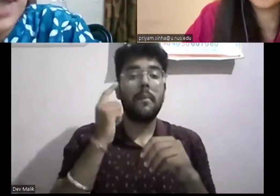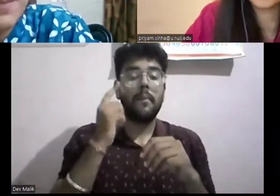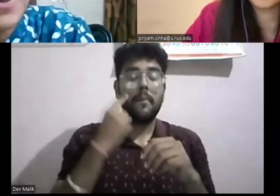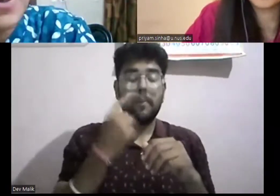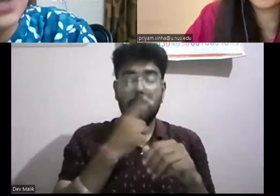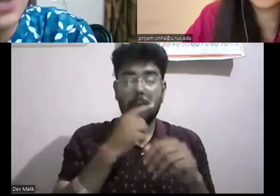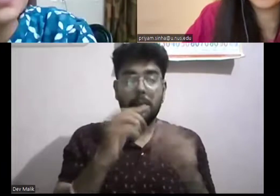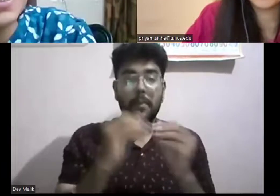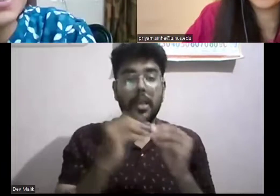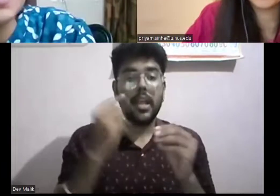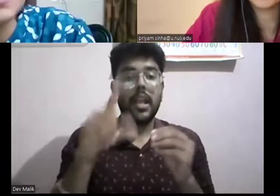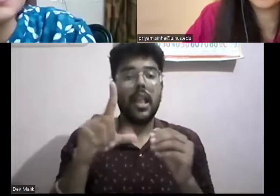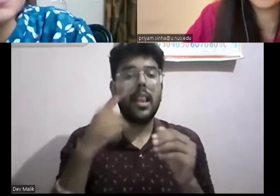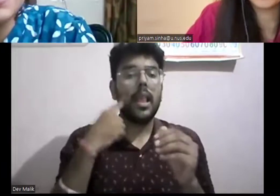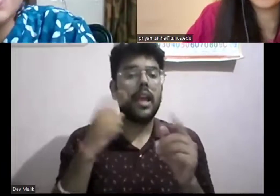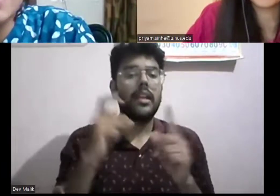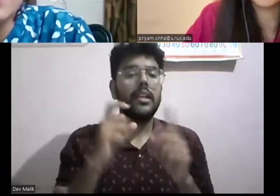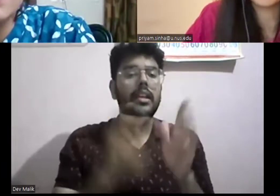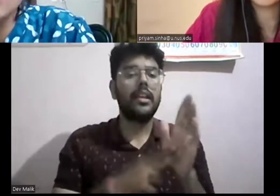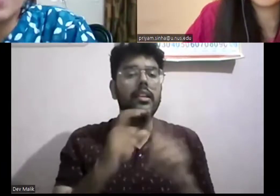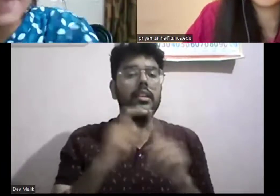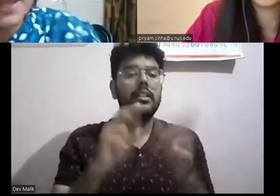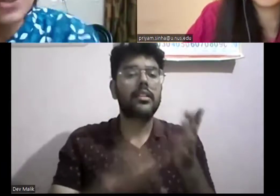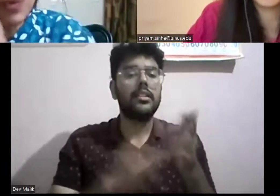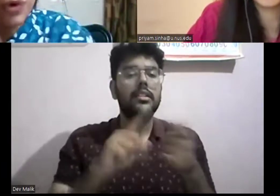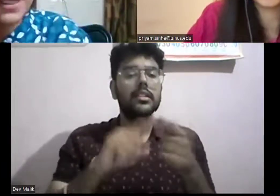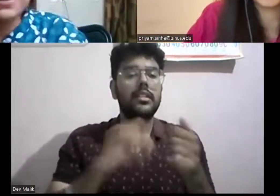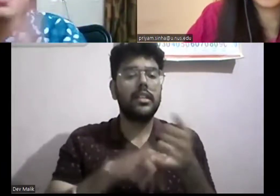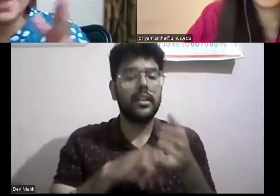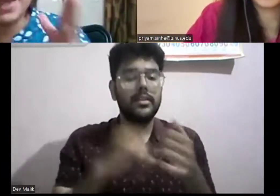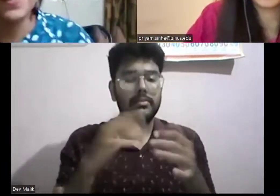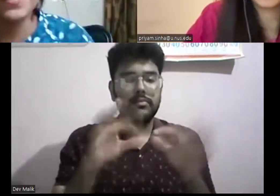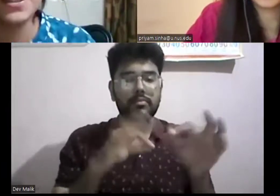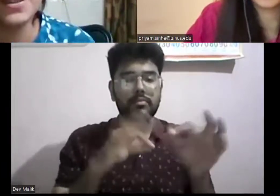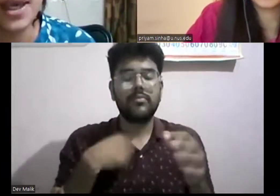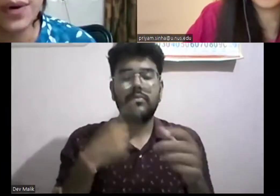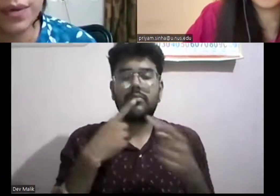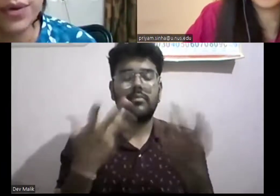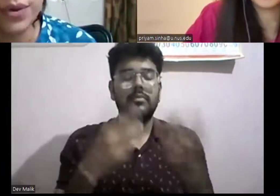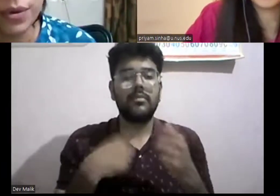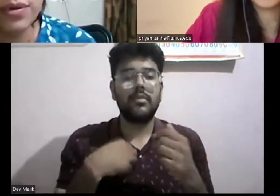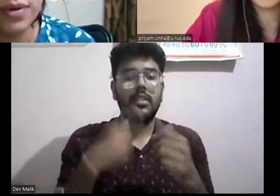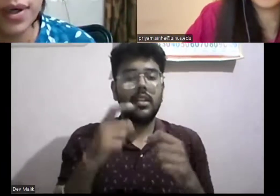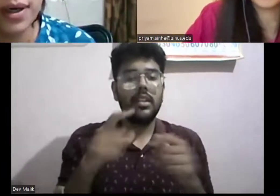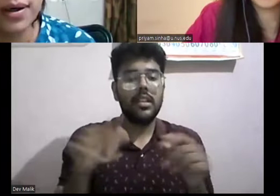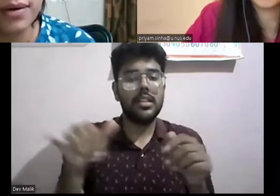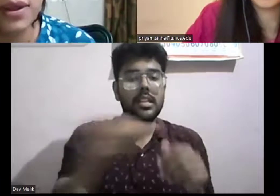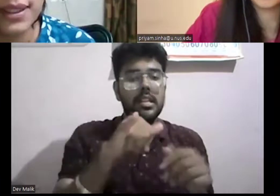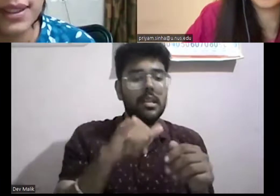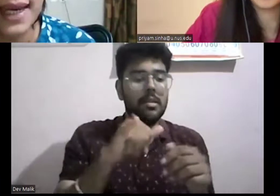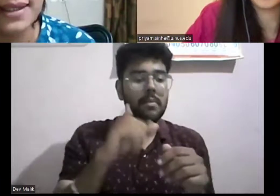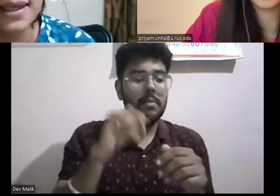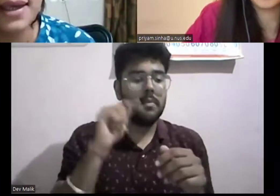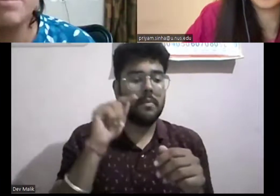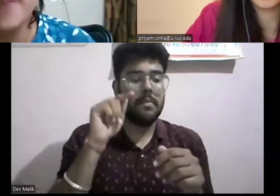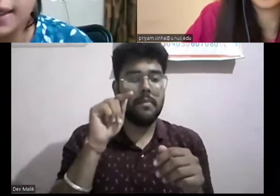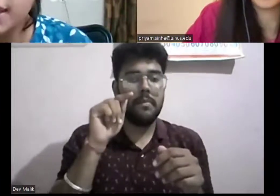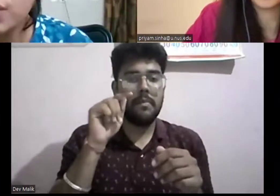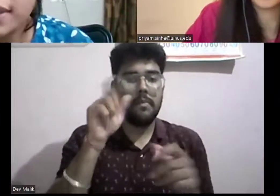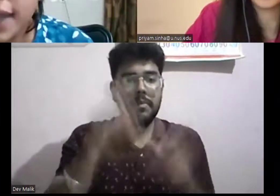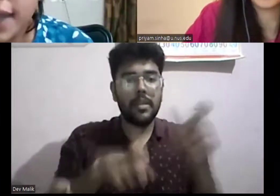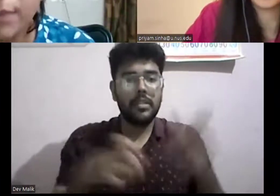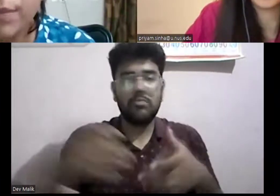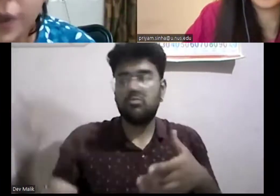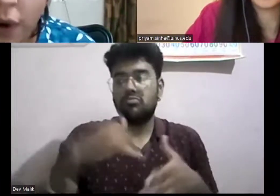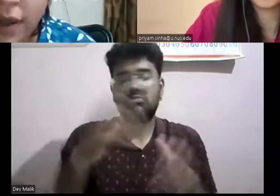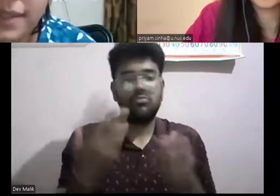So what I'm trying to say here is that not that you would bring the same person there, you know, on the set. Malini